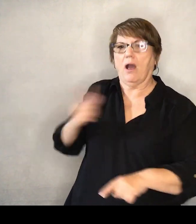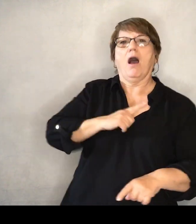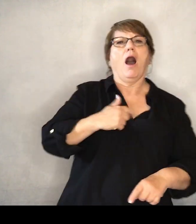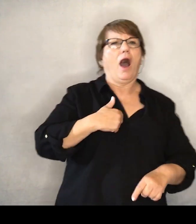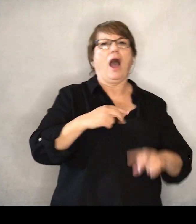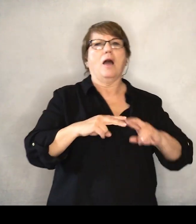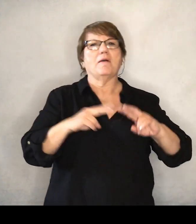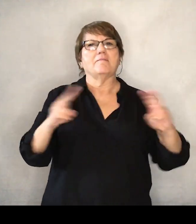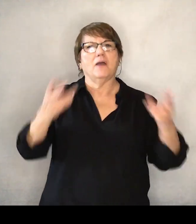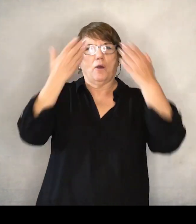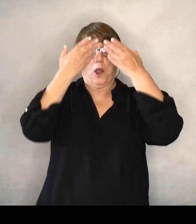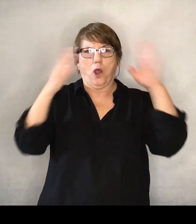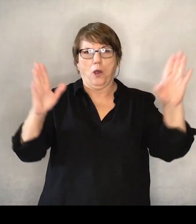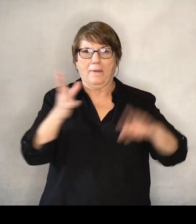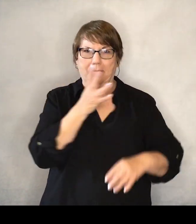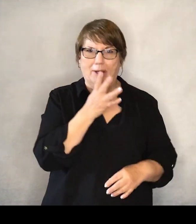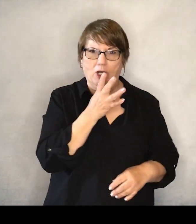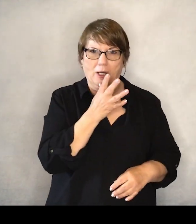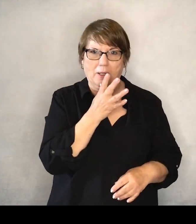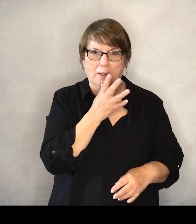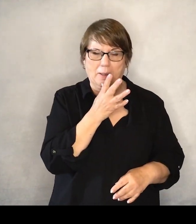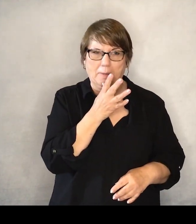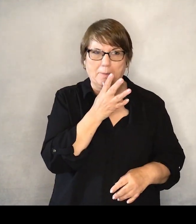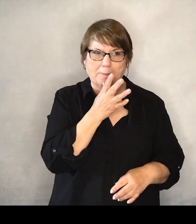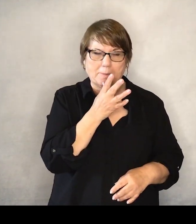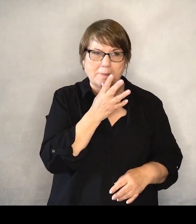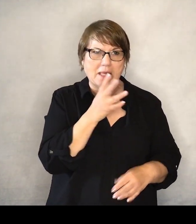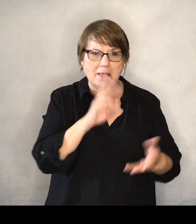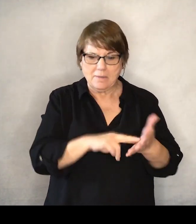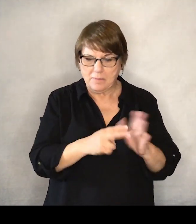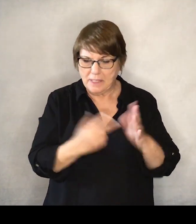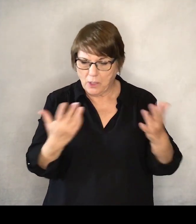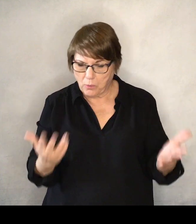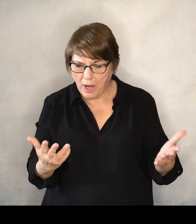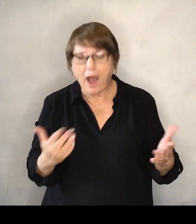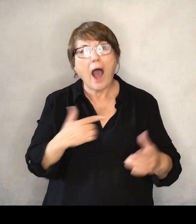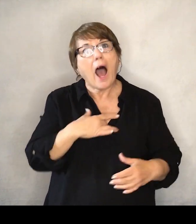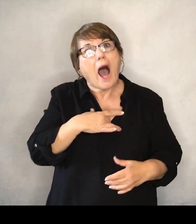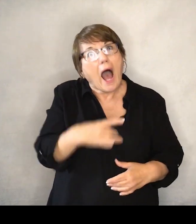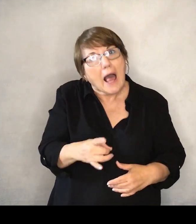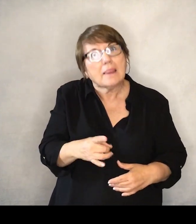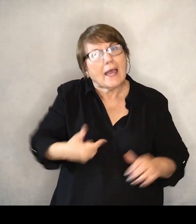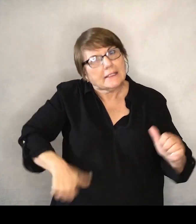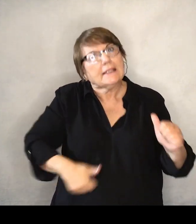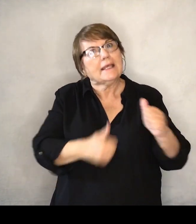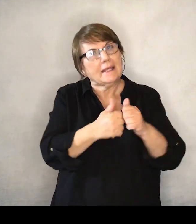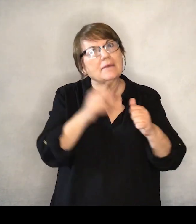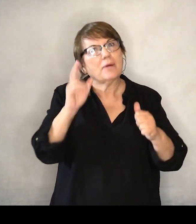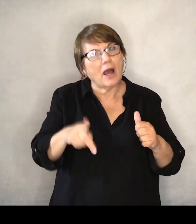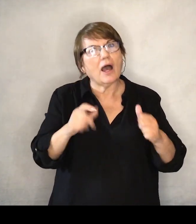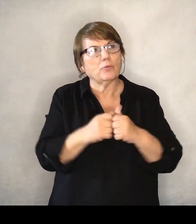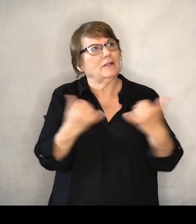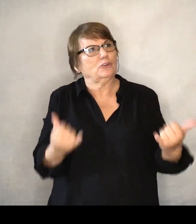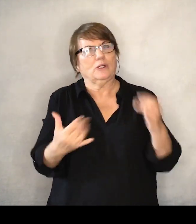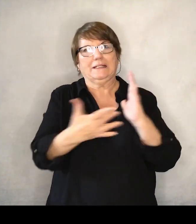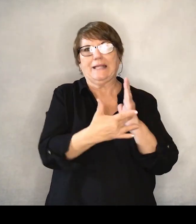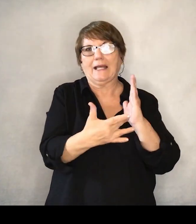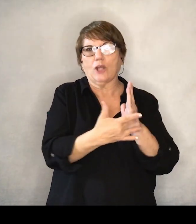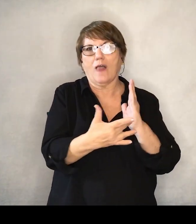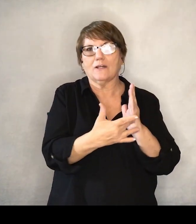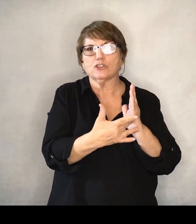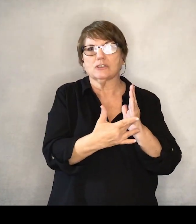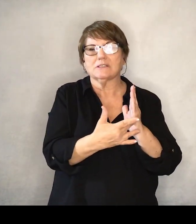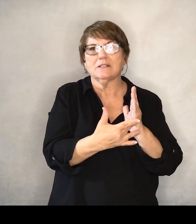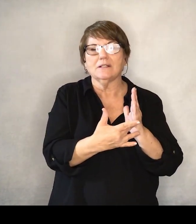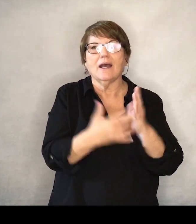a very progressive mom. And what I mean by that is that, you know, I like to keep up on the current technology